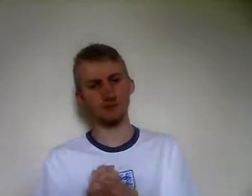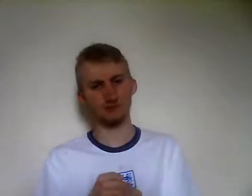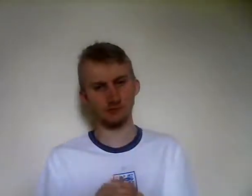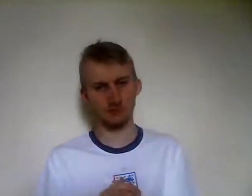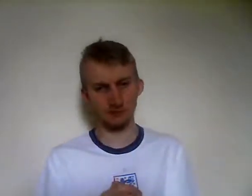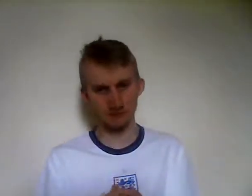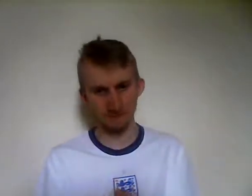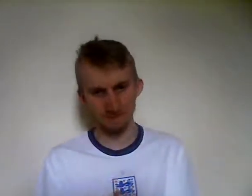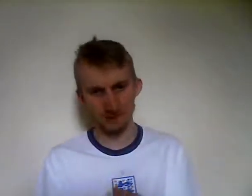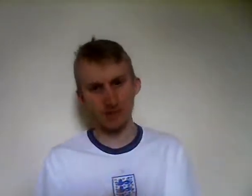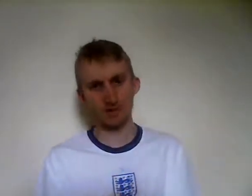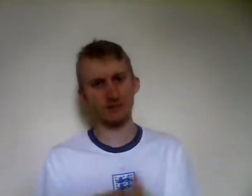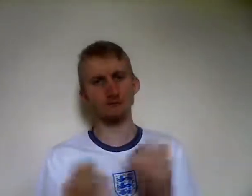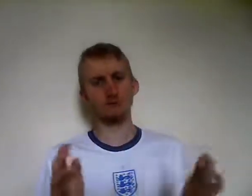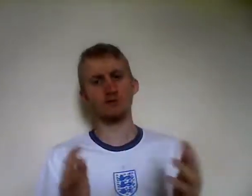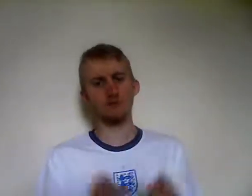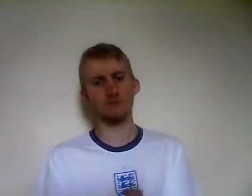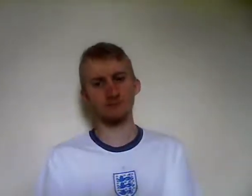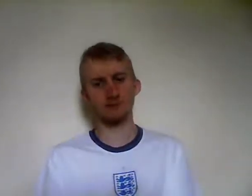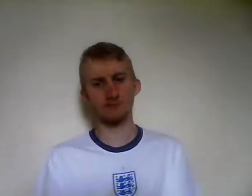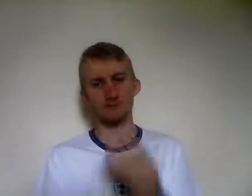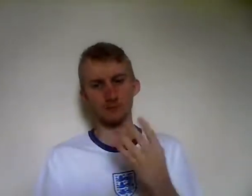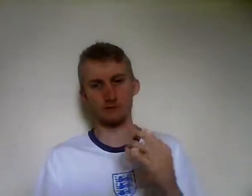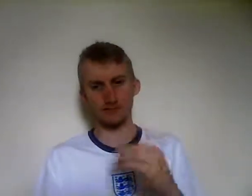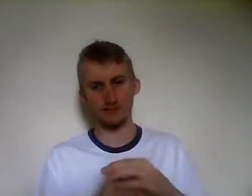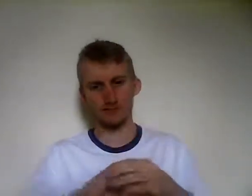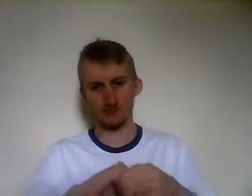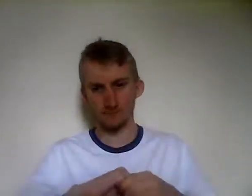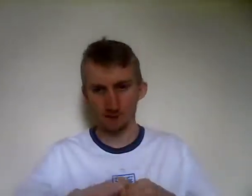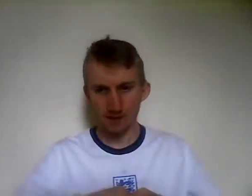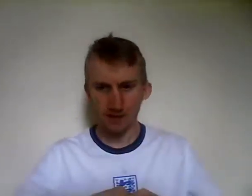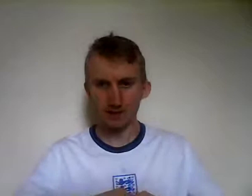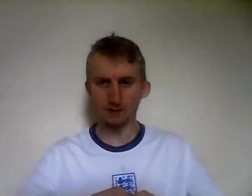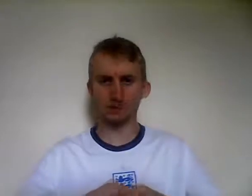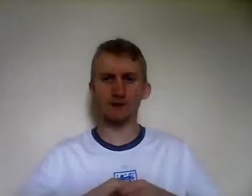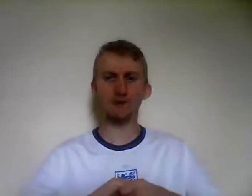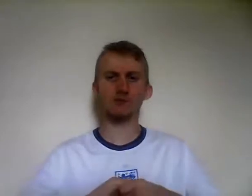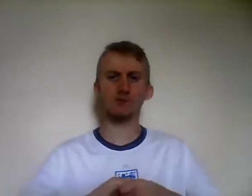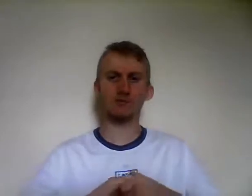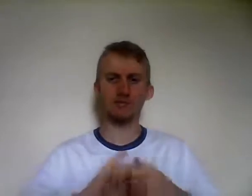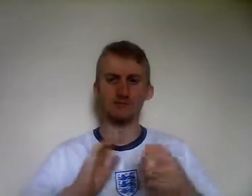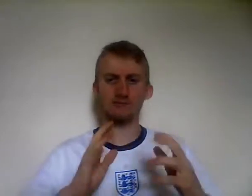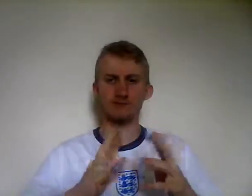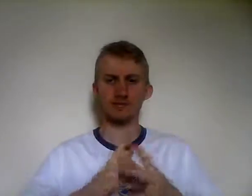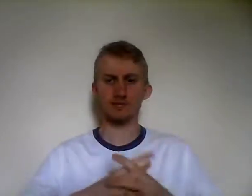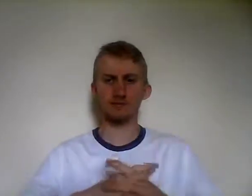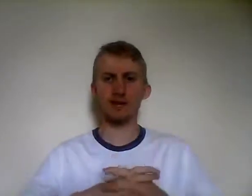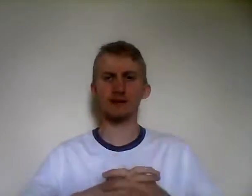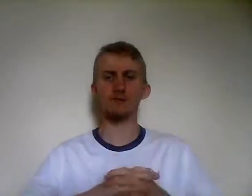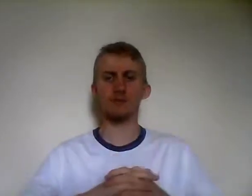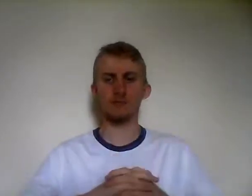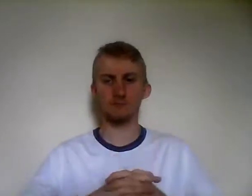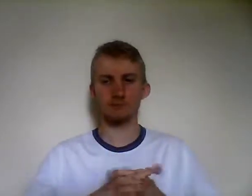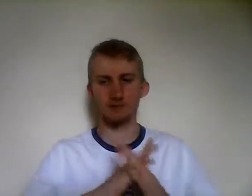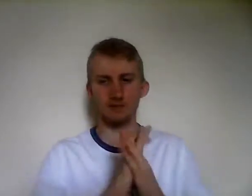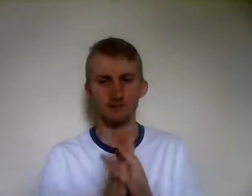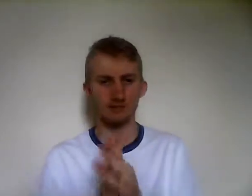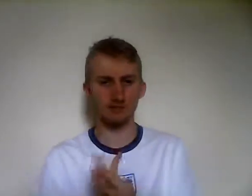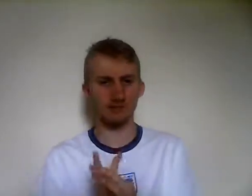full season, and he was appointed as manager 4 days later. Despite Crawley chief executive Alan Williams being convinced they had